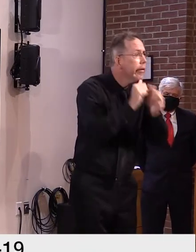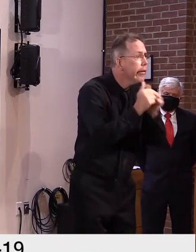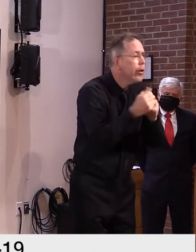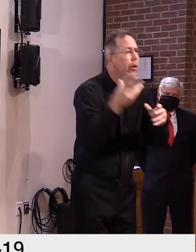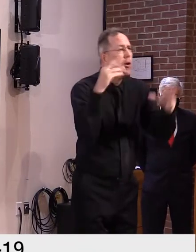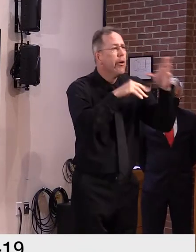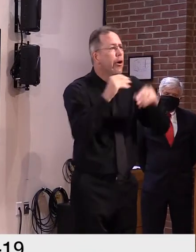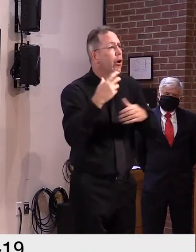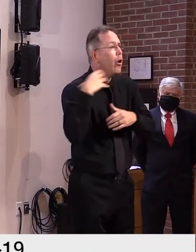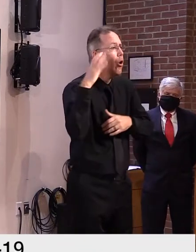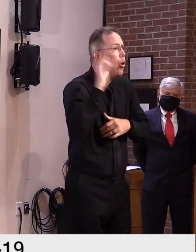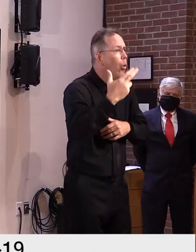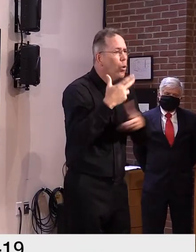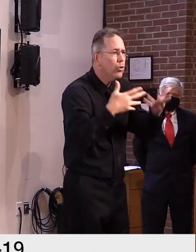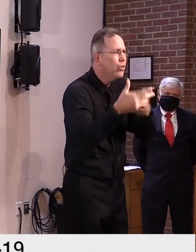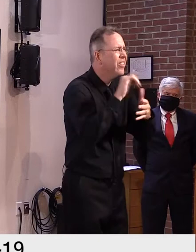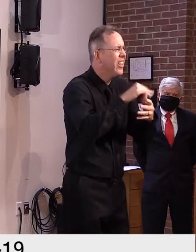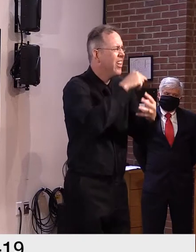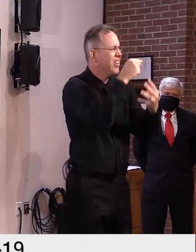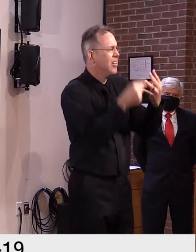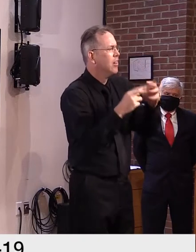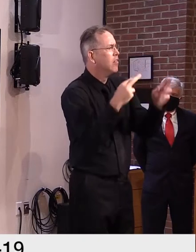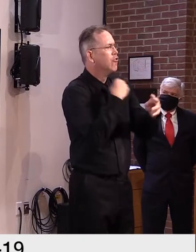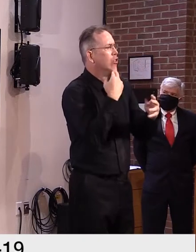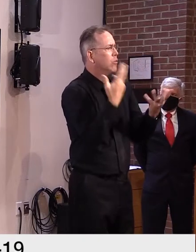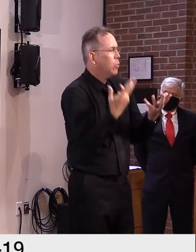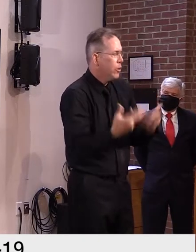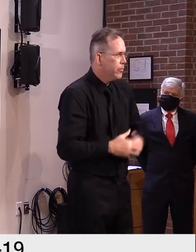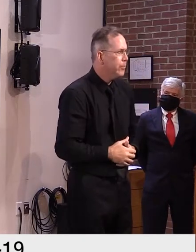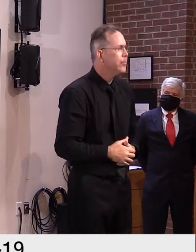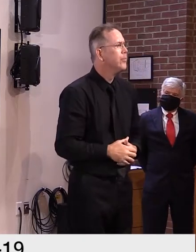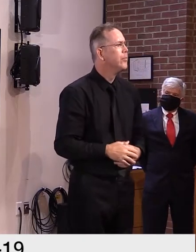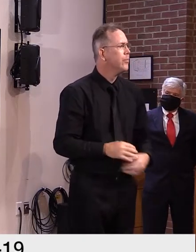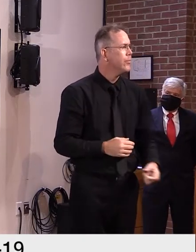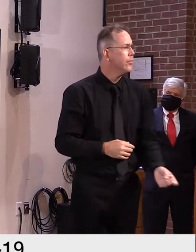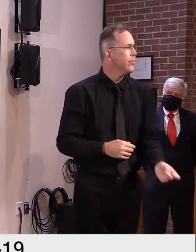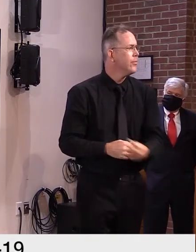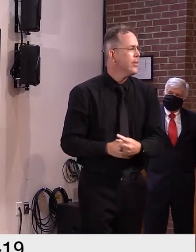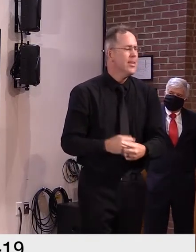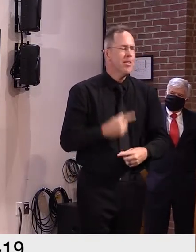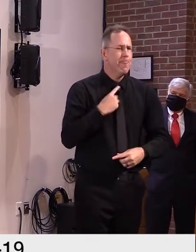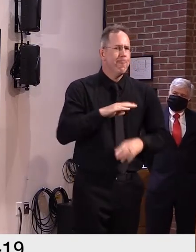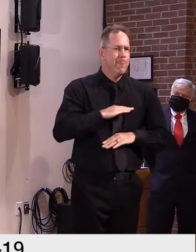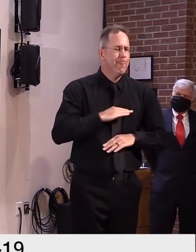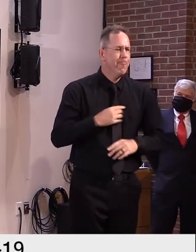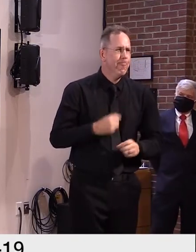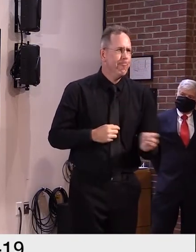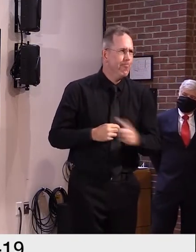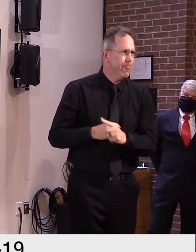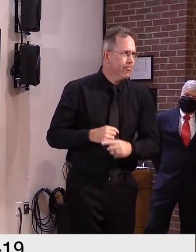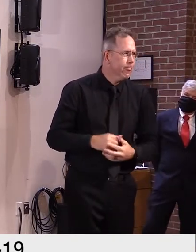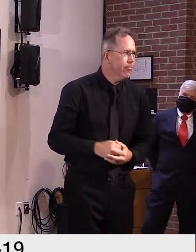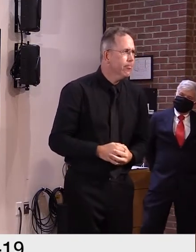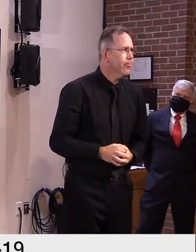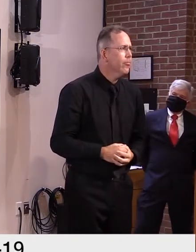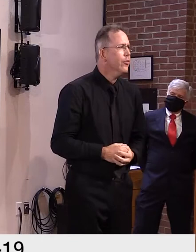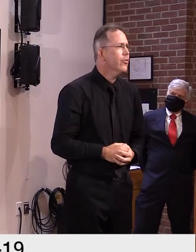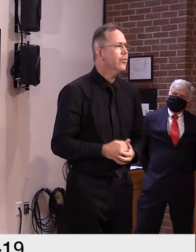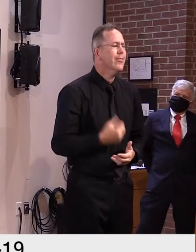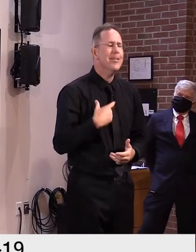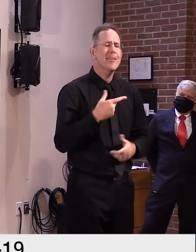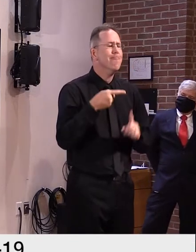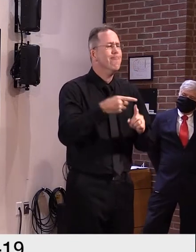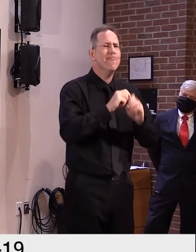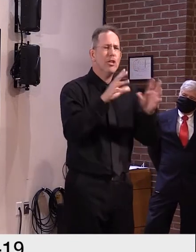But I guess I'm just wondering, what are the alternatives? I know you go through risk assessments. I mean, that's what we've been doing since March on